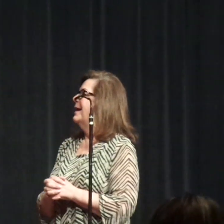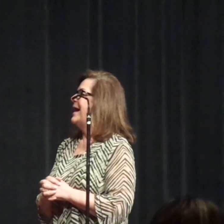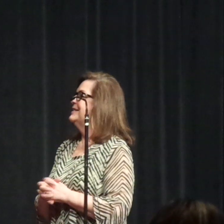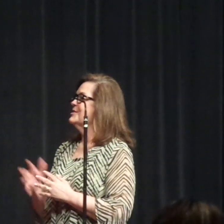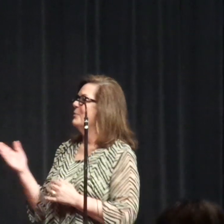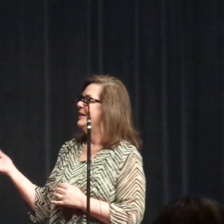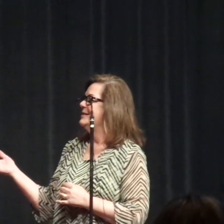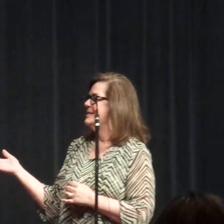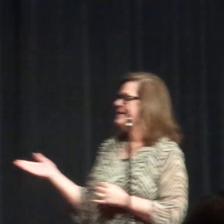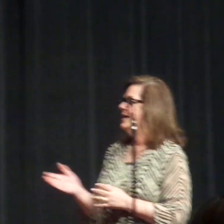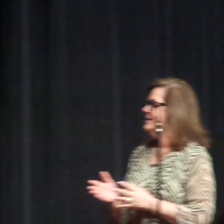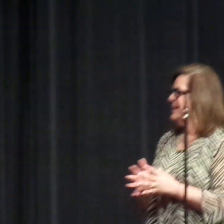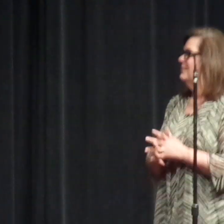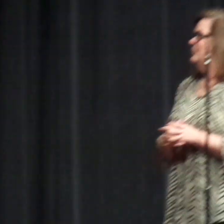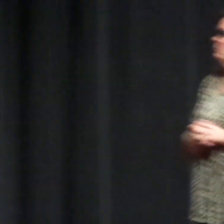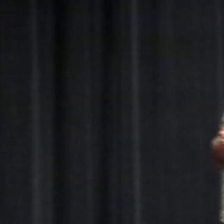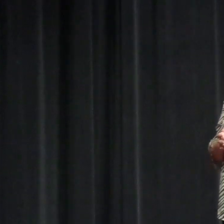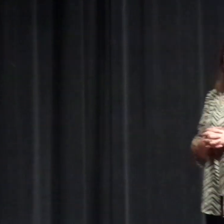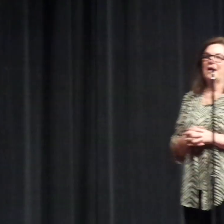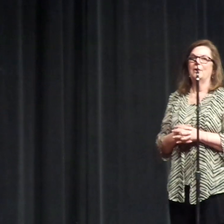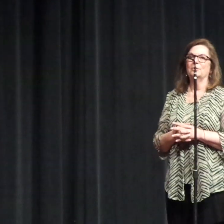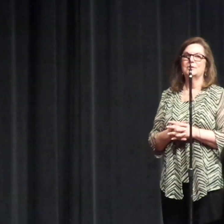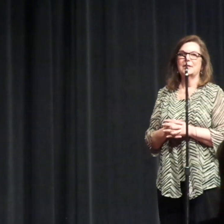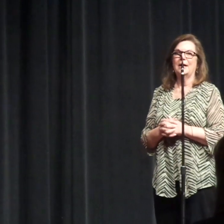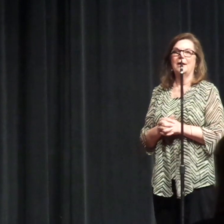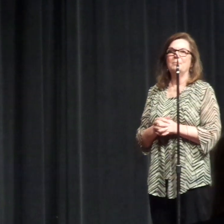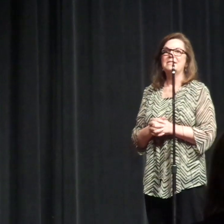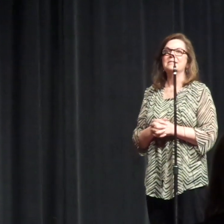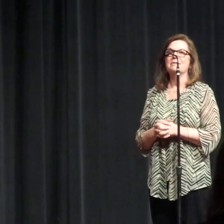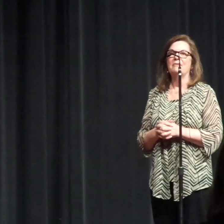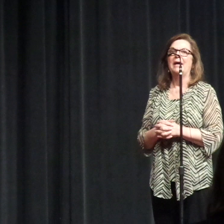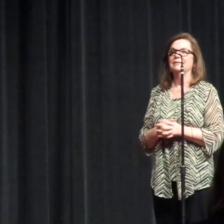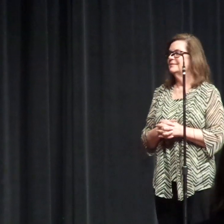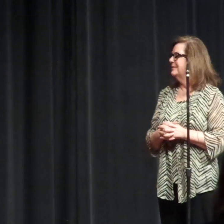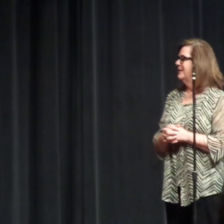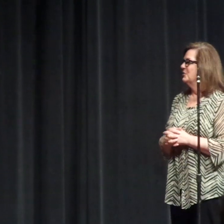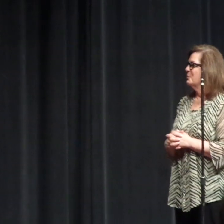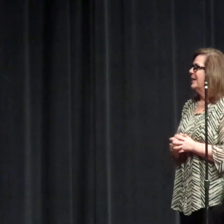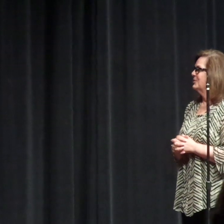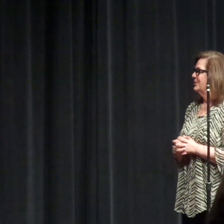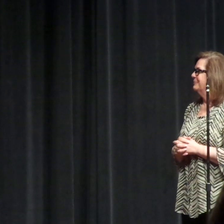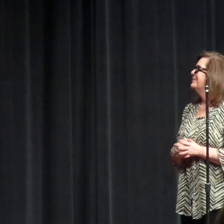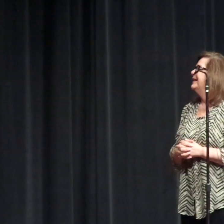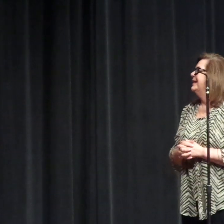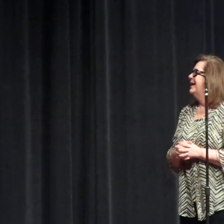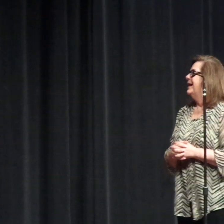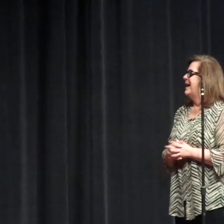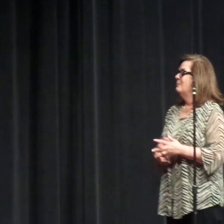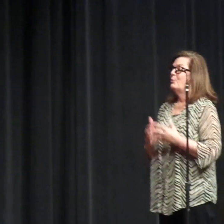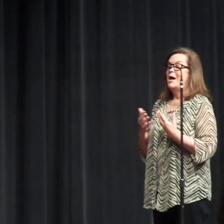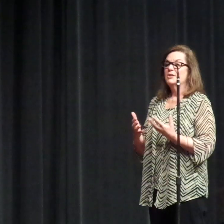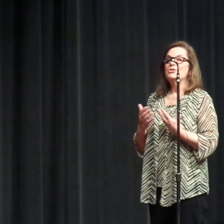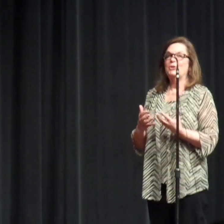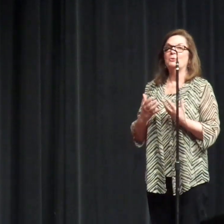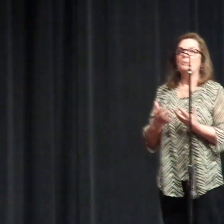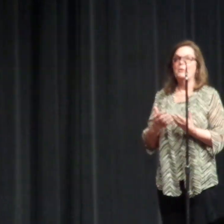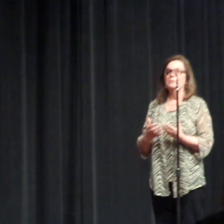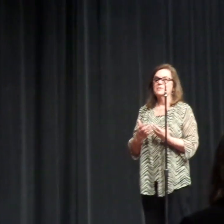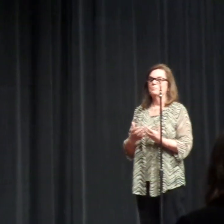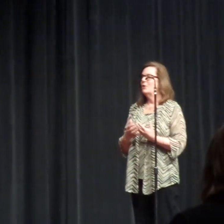I just wanted to say a few words about Mrs. Svette, their director. I've watched her grow this